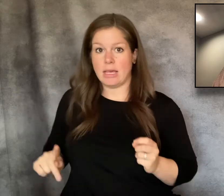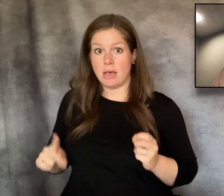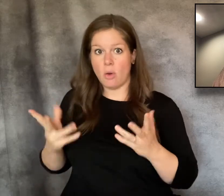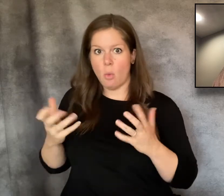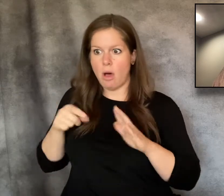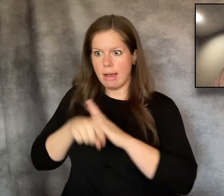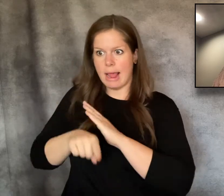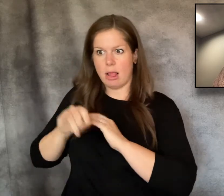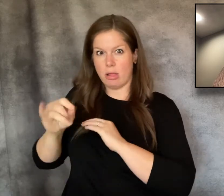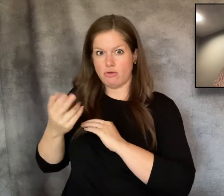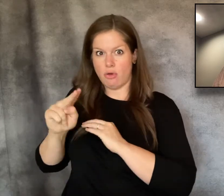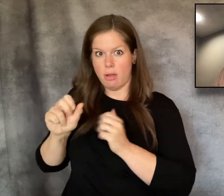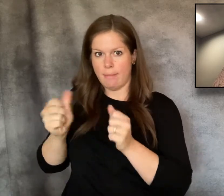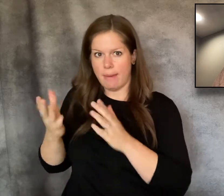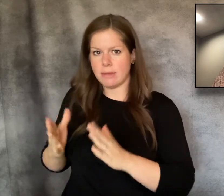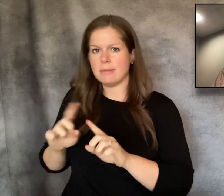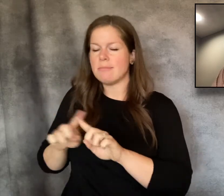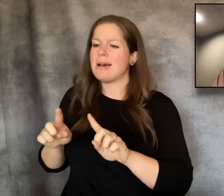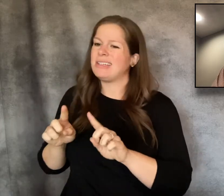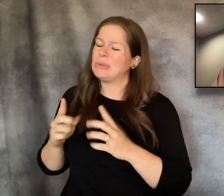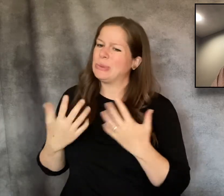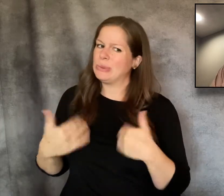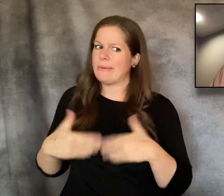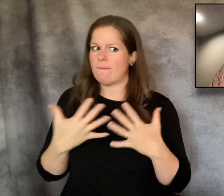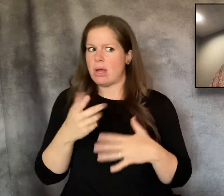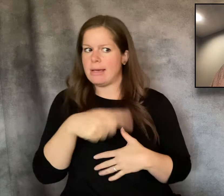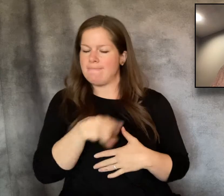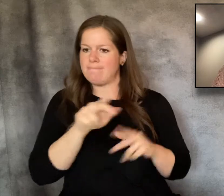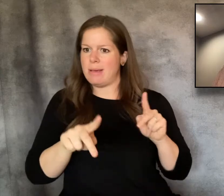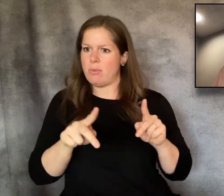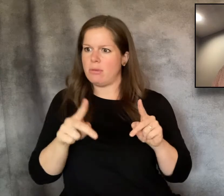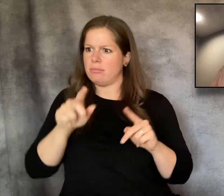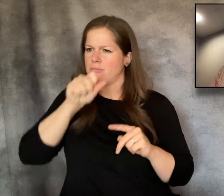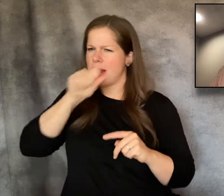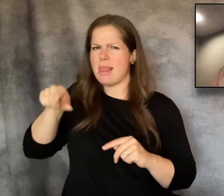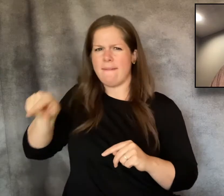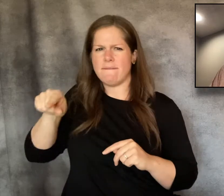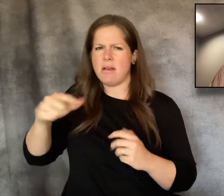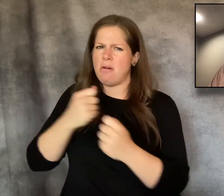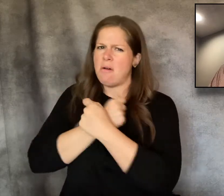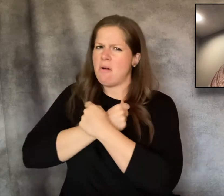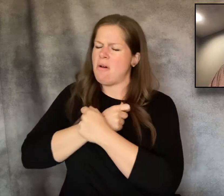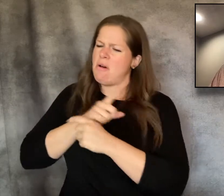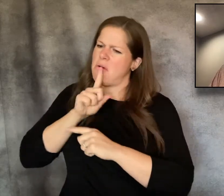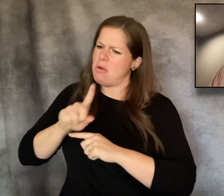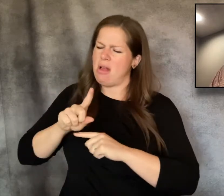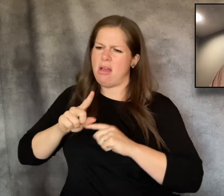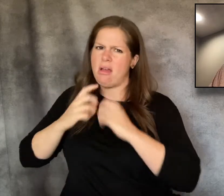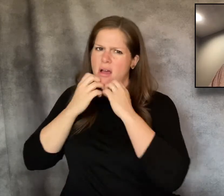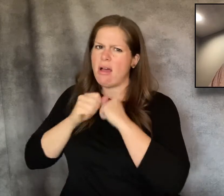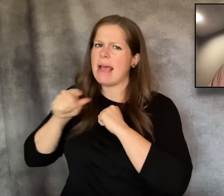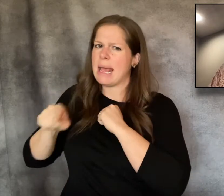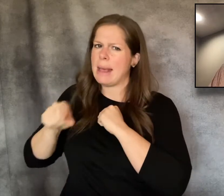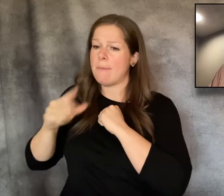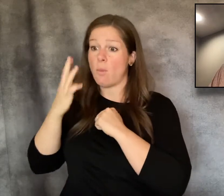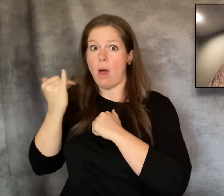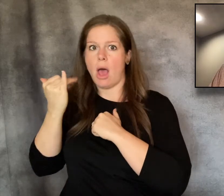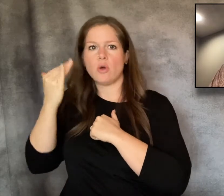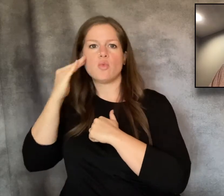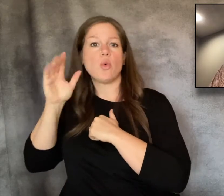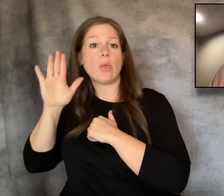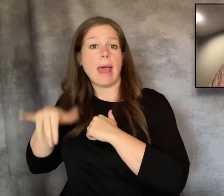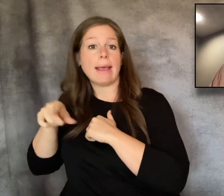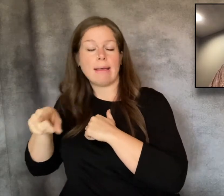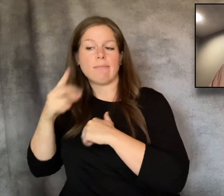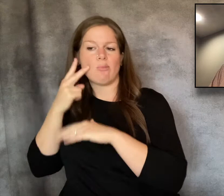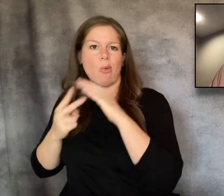a prophet. But when Herod's birthday came, the daughter of Herodias danced before the company and pleased Herod, so that he promised with